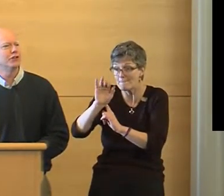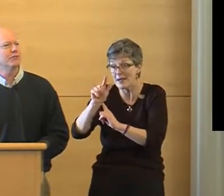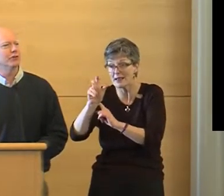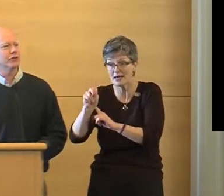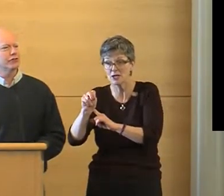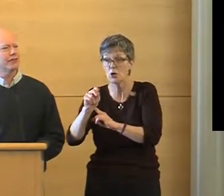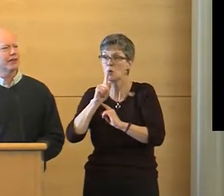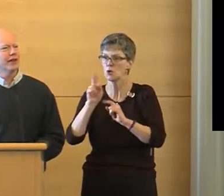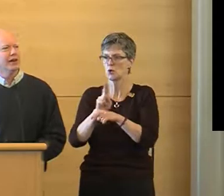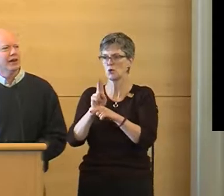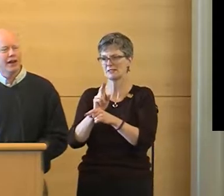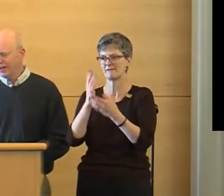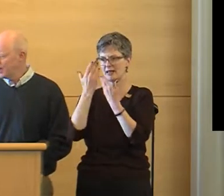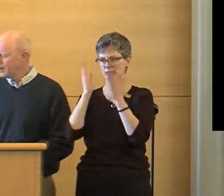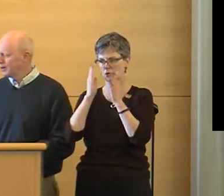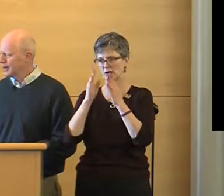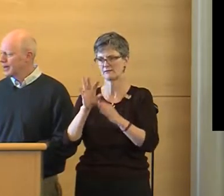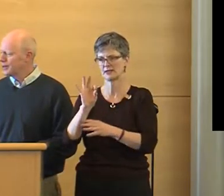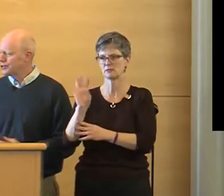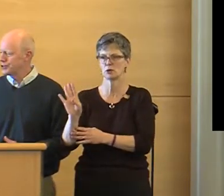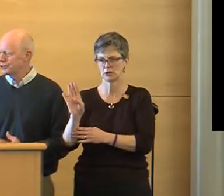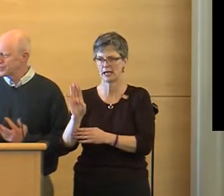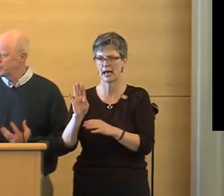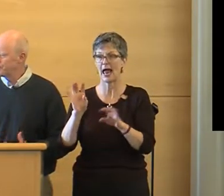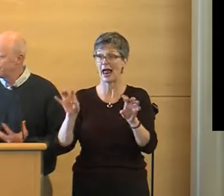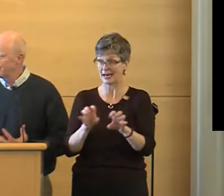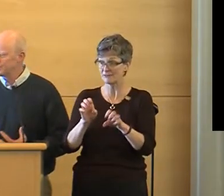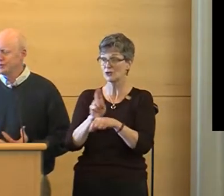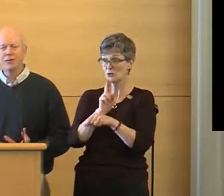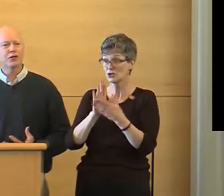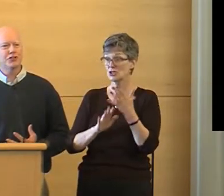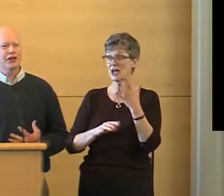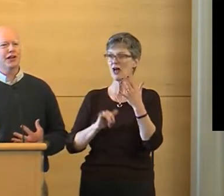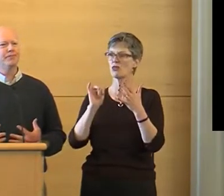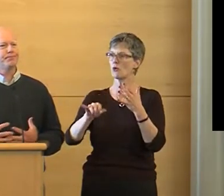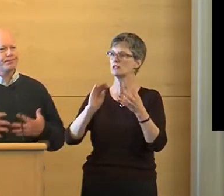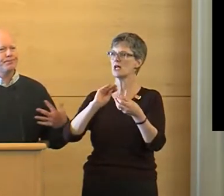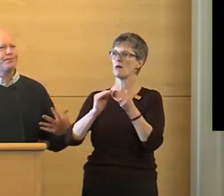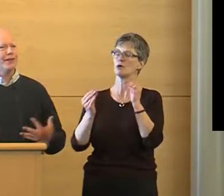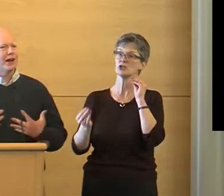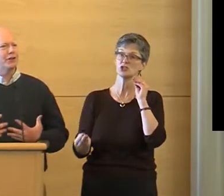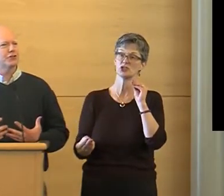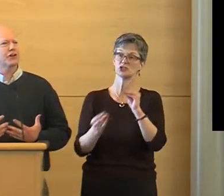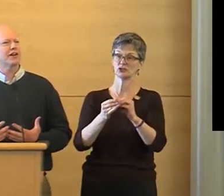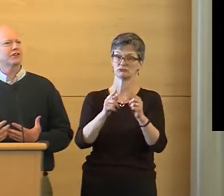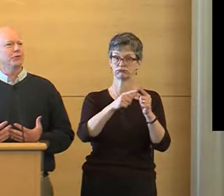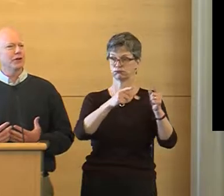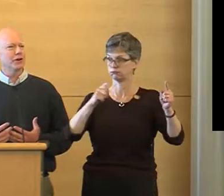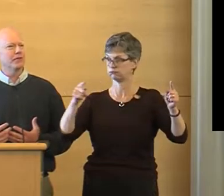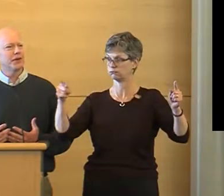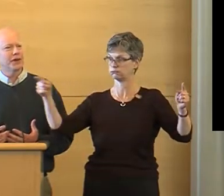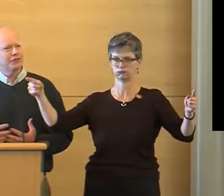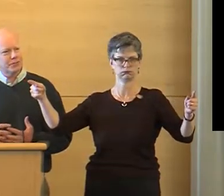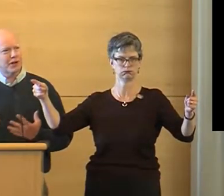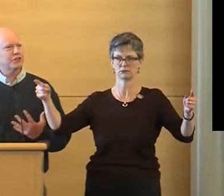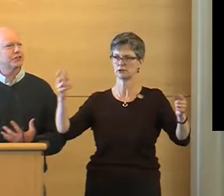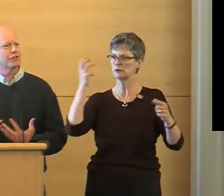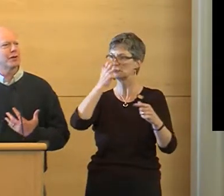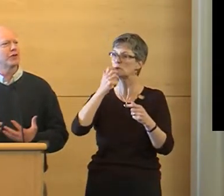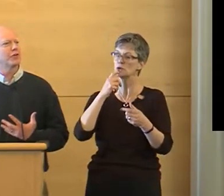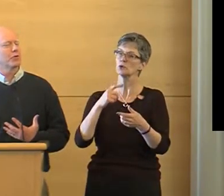Google searches today, over 3 billion videos viewed today on YouTube, and over 1.2